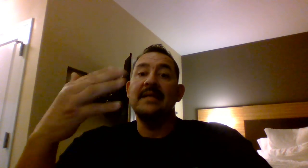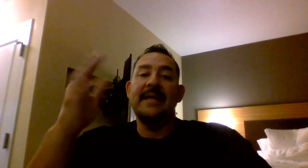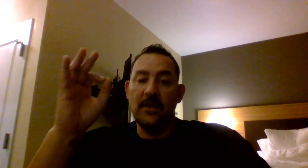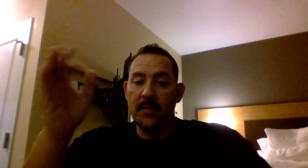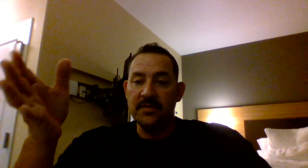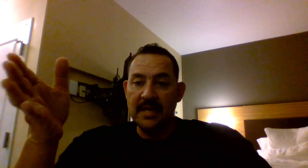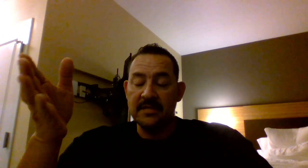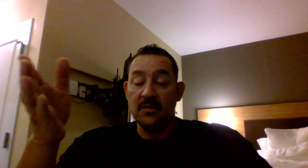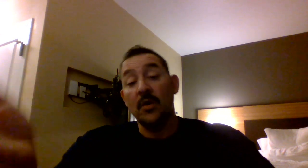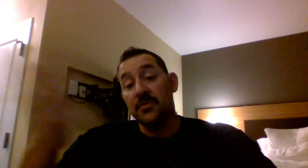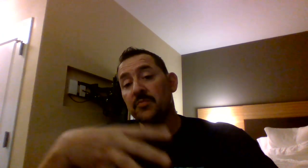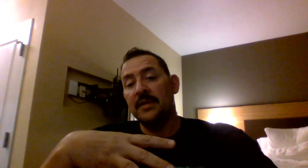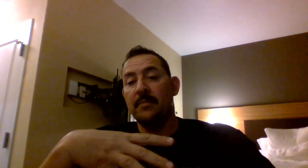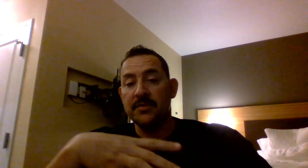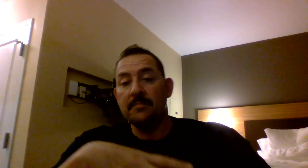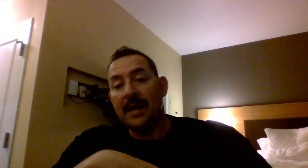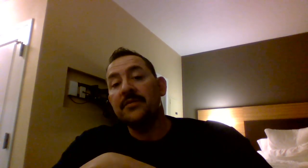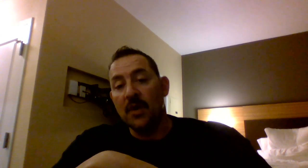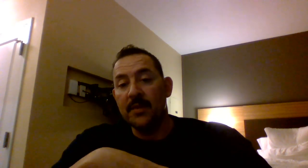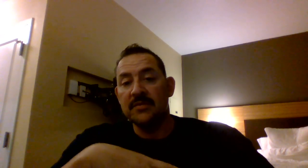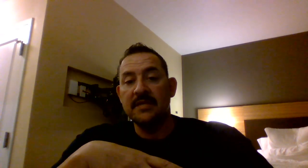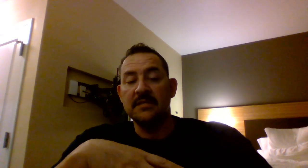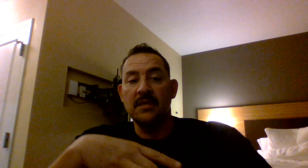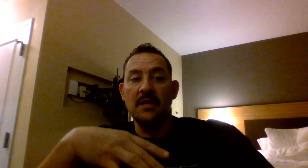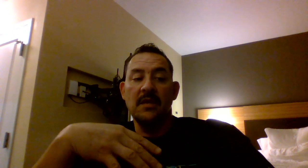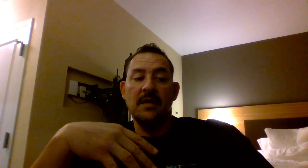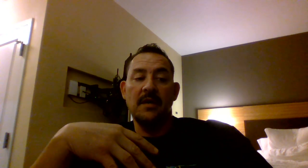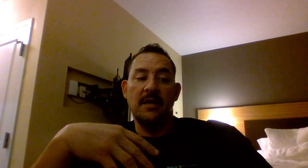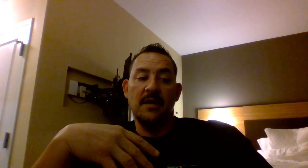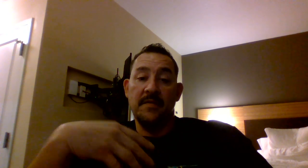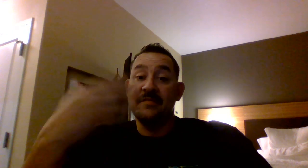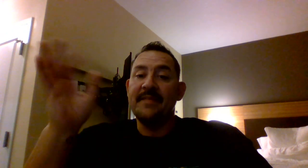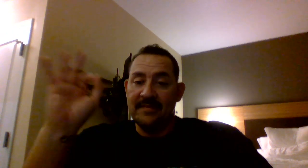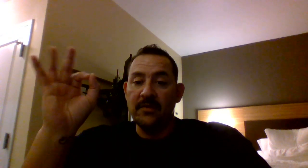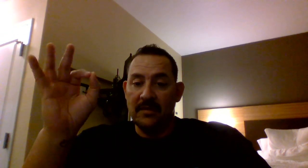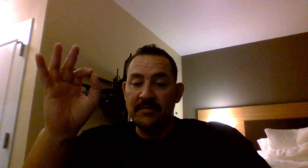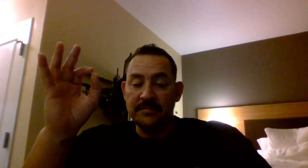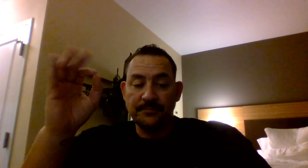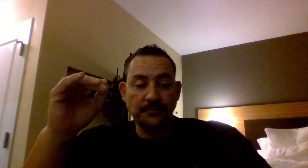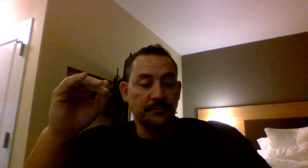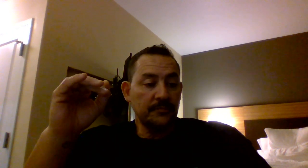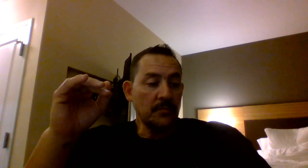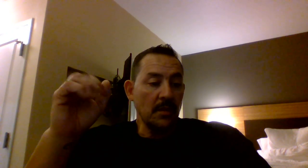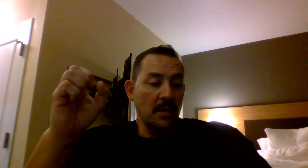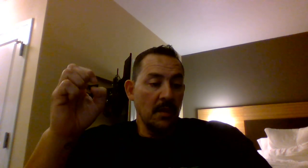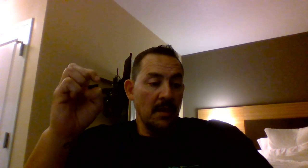maintain homeostasis or to bring the person back to homeostasis at the cellular level.